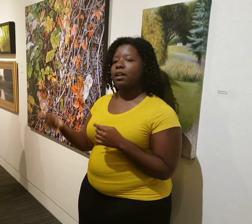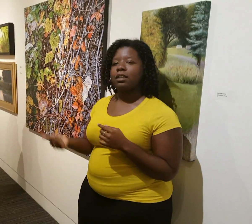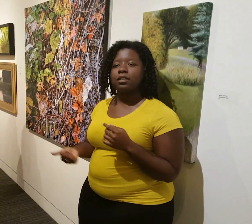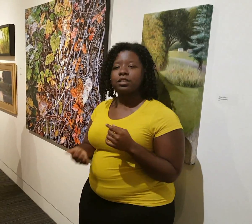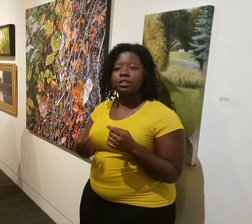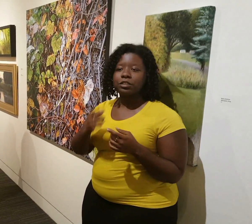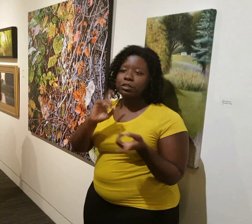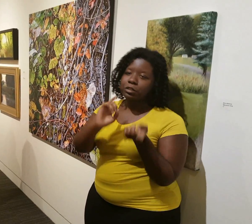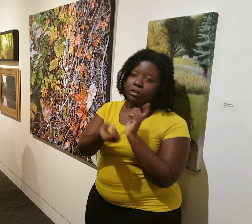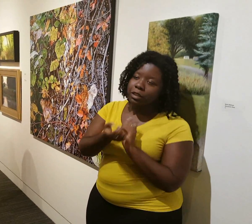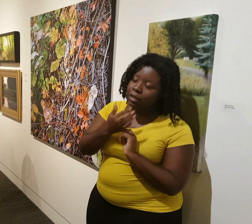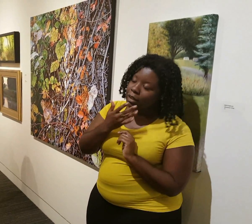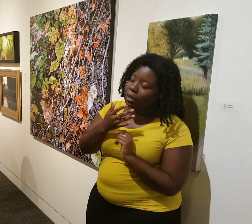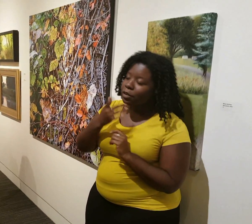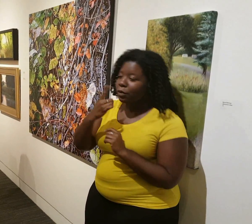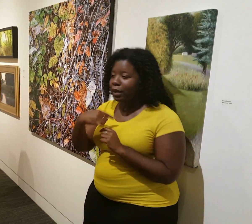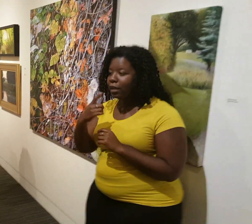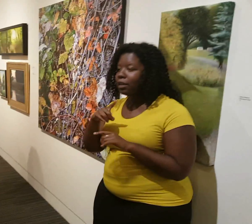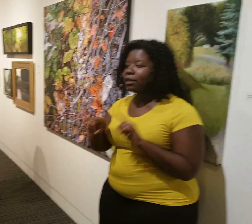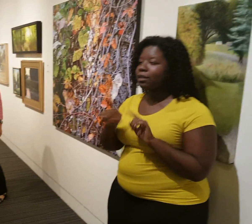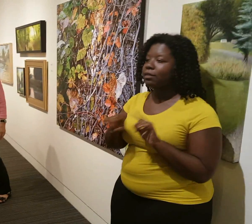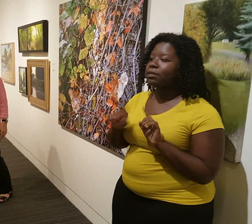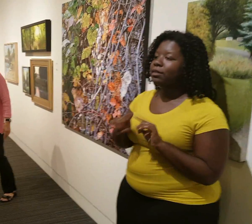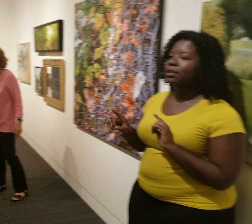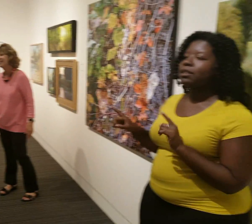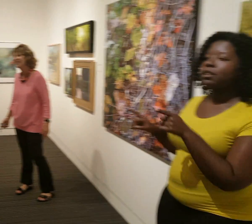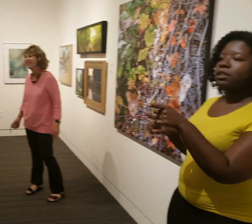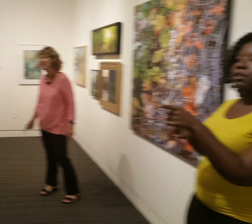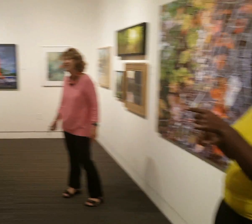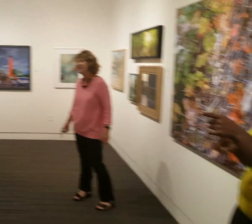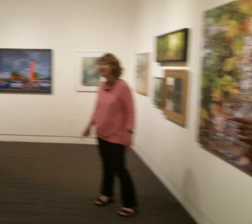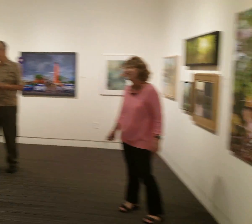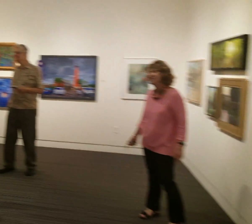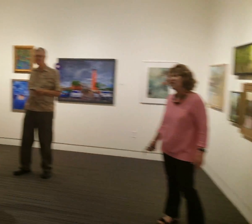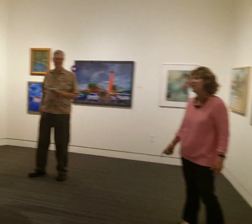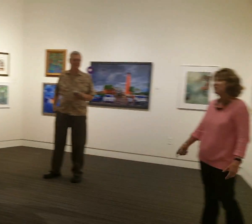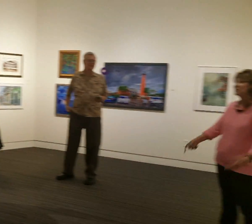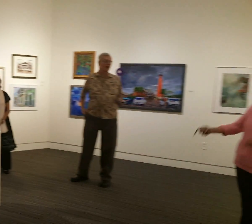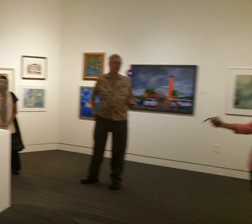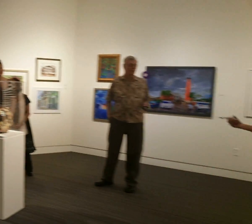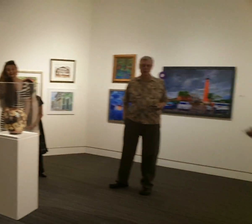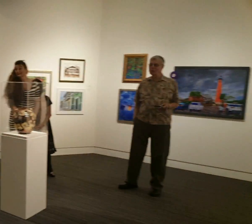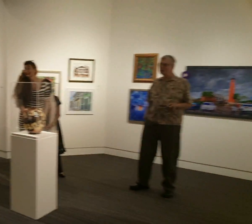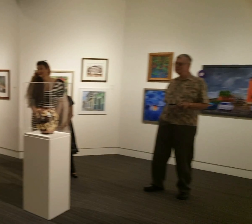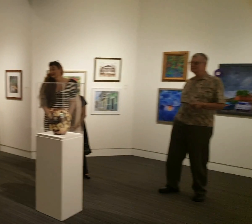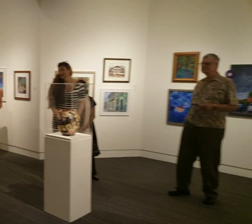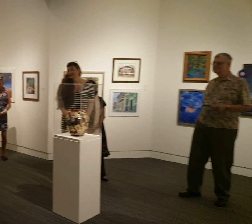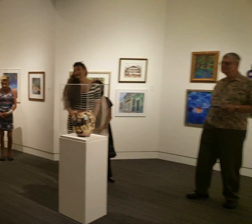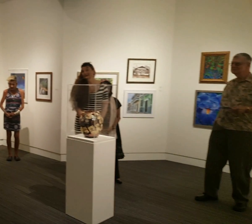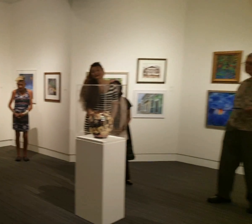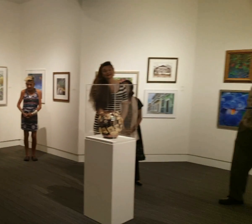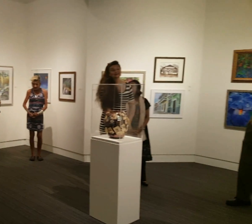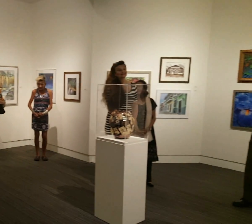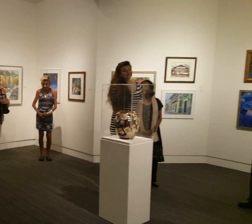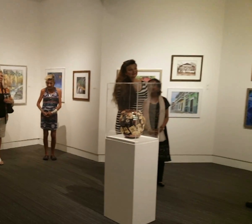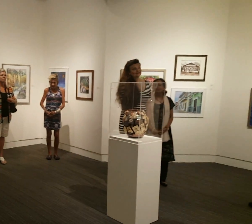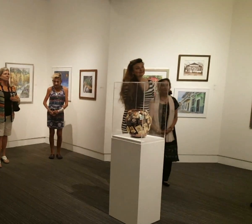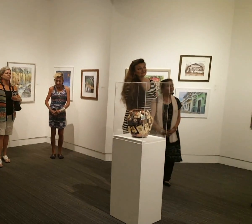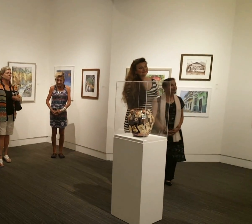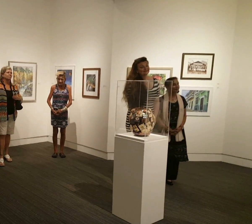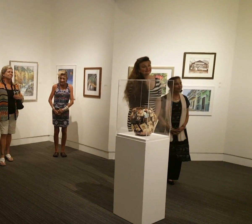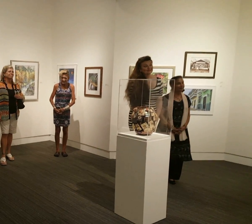everything. Susan, you should have called it Divine Marriage. Oh, well, it's not too